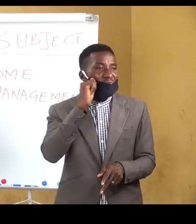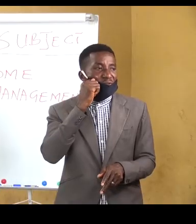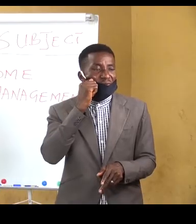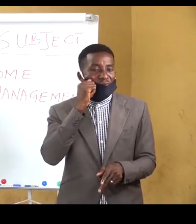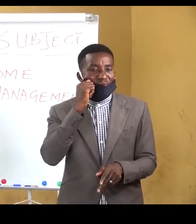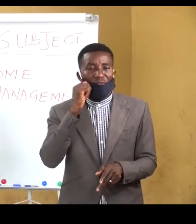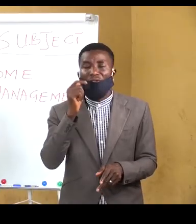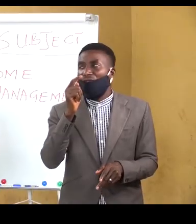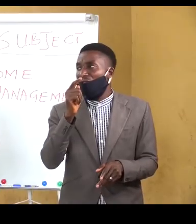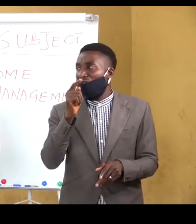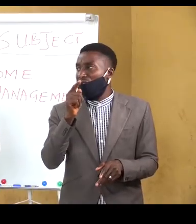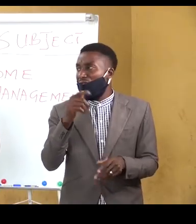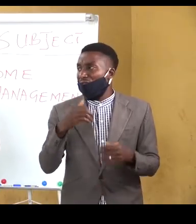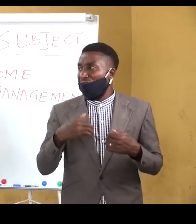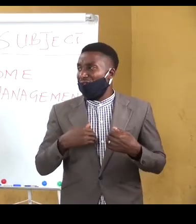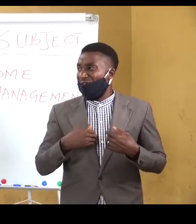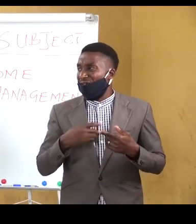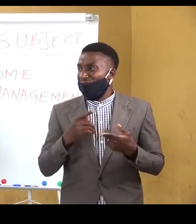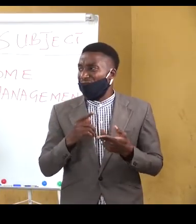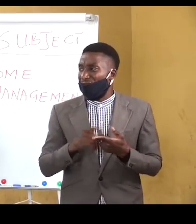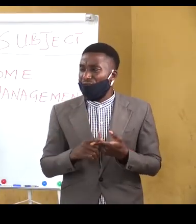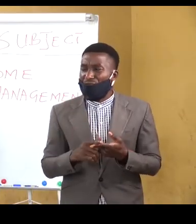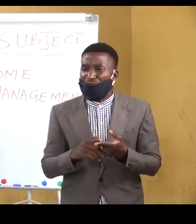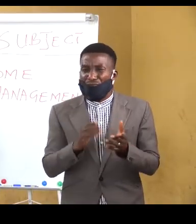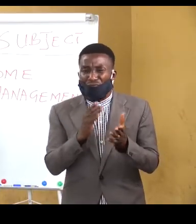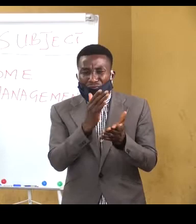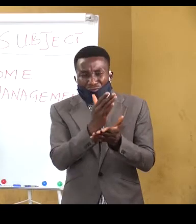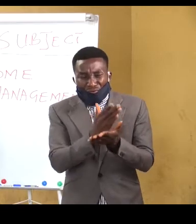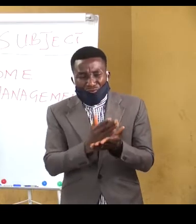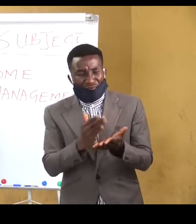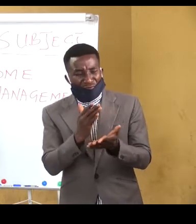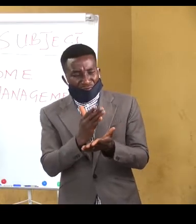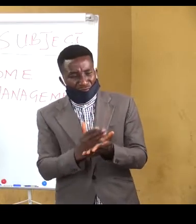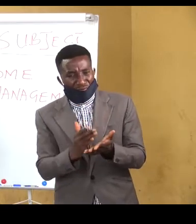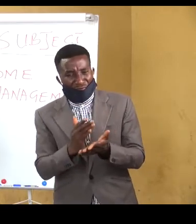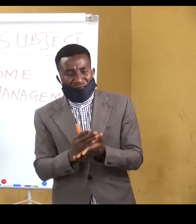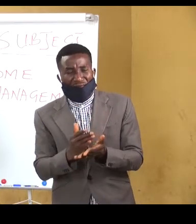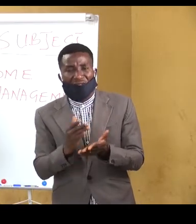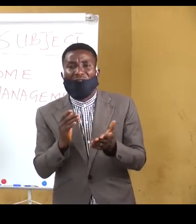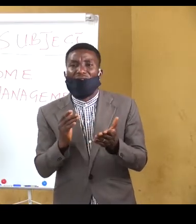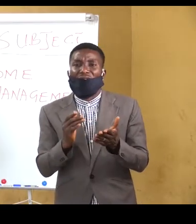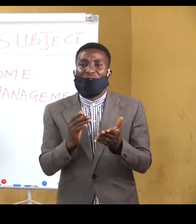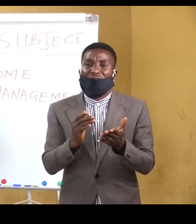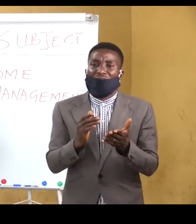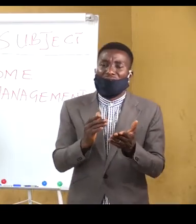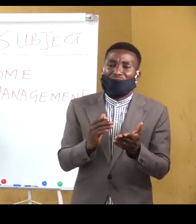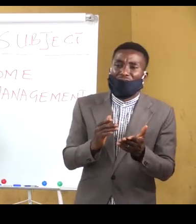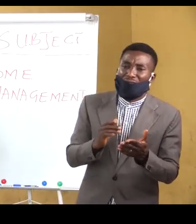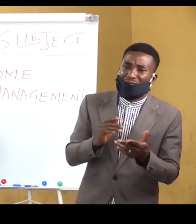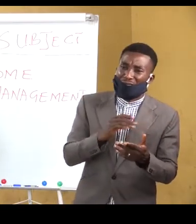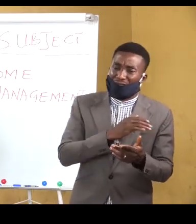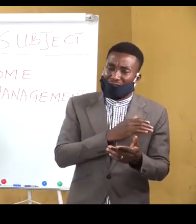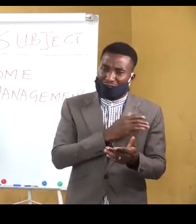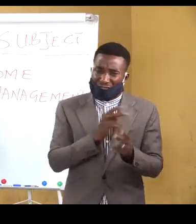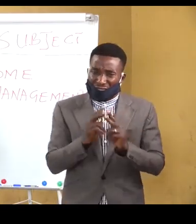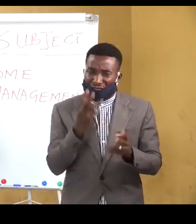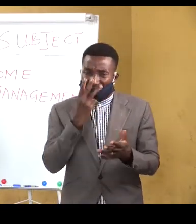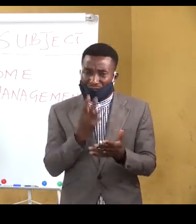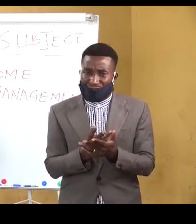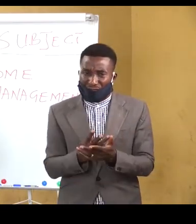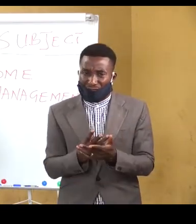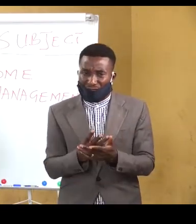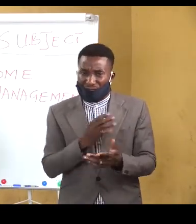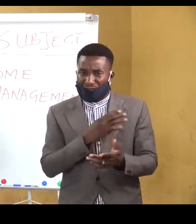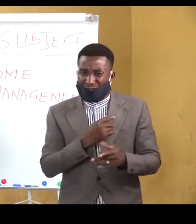before what? Preserving. You cut it into the desired shape, depending on the type of food you want to preserve. If